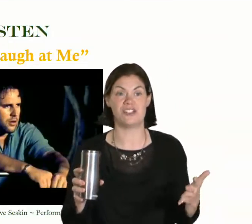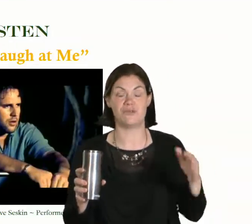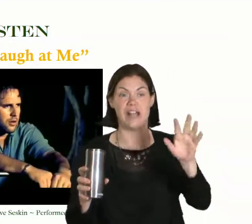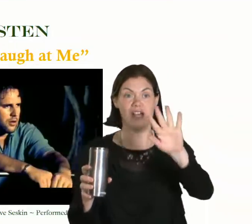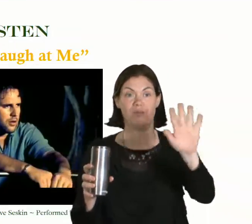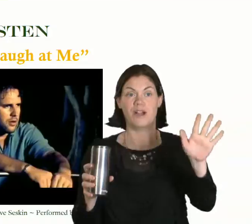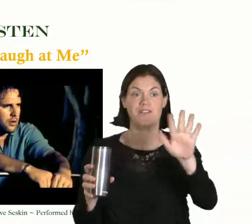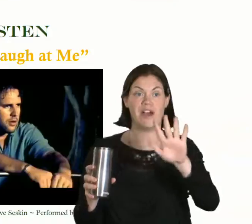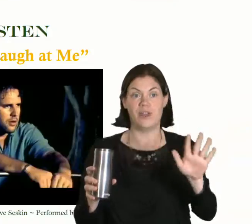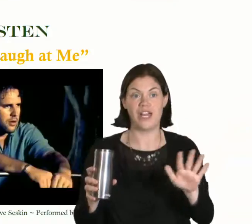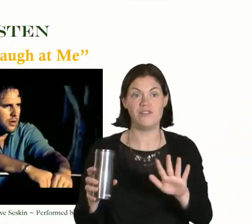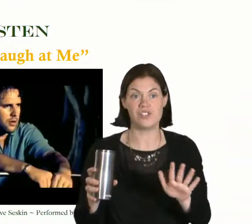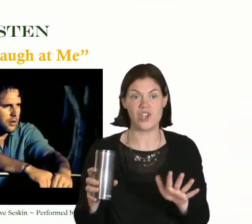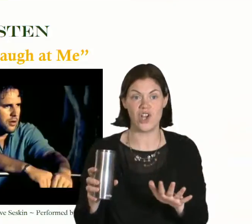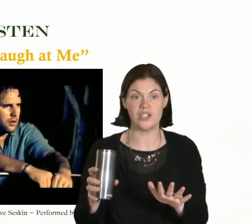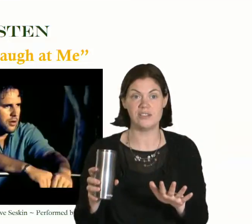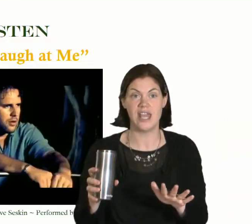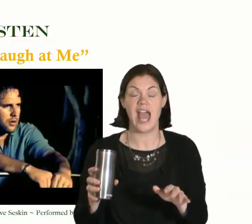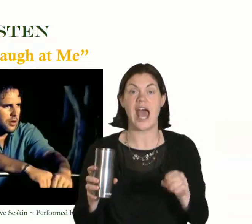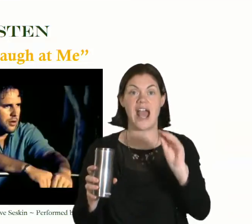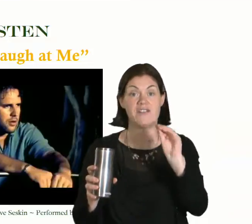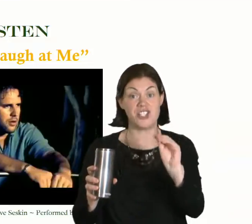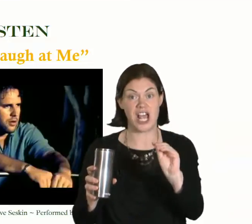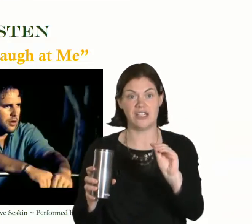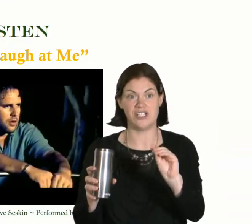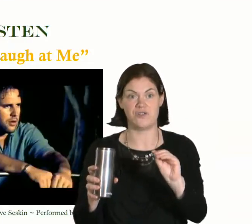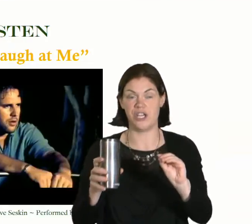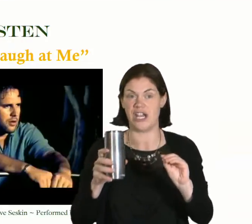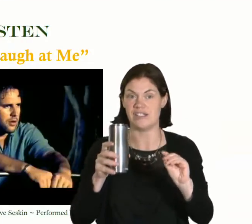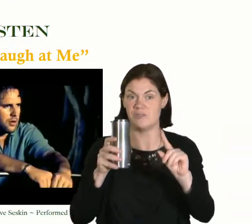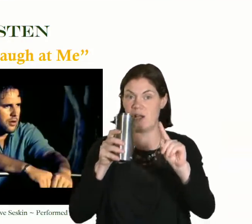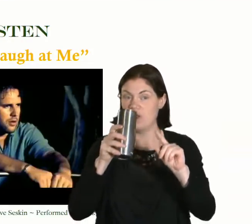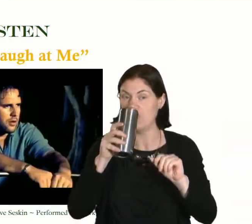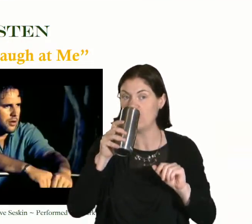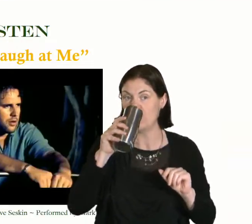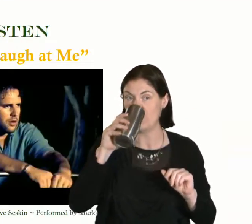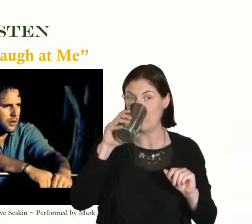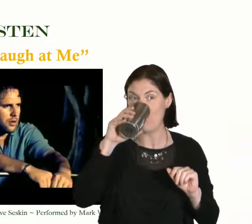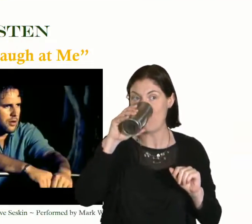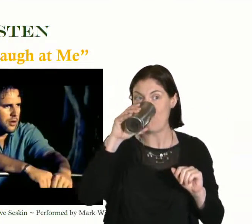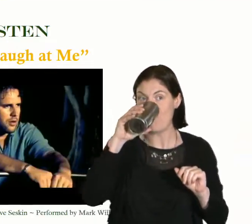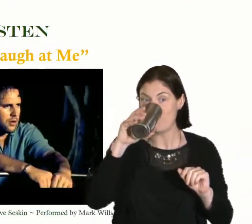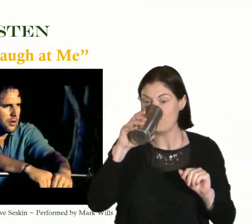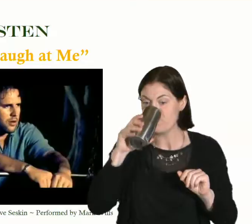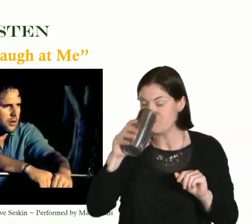guys to write a rough outline of a song, and I have a challenge for you guys as well.